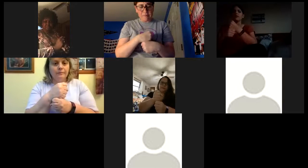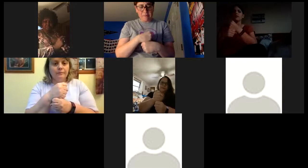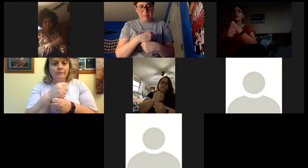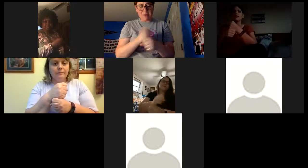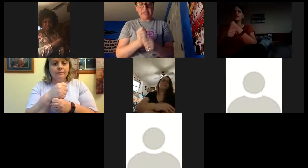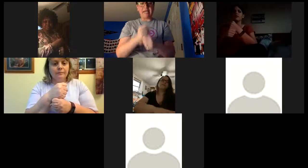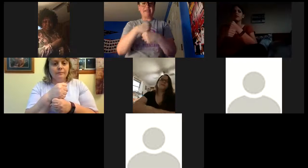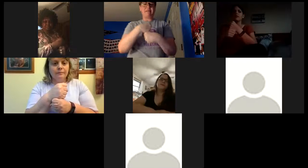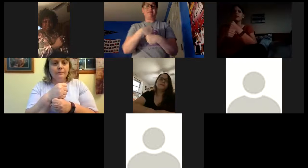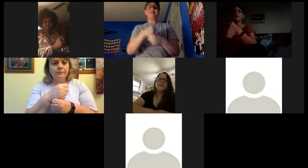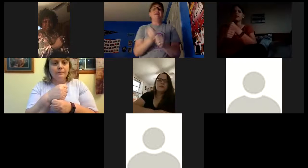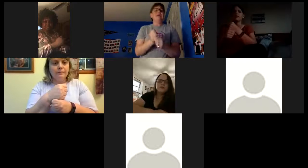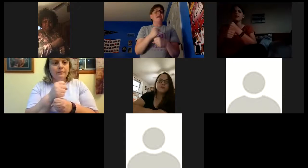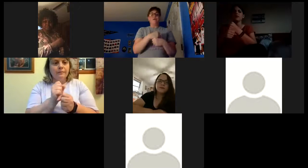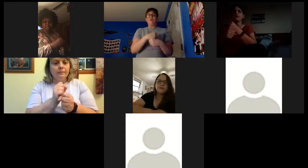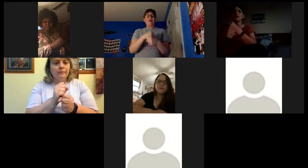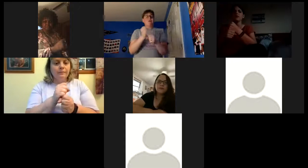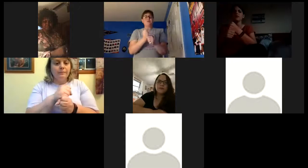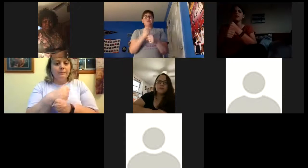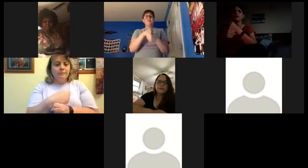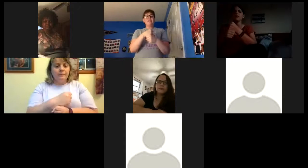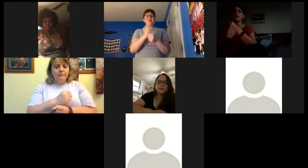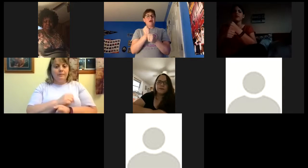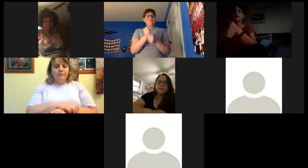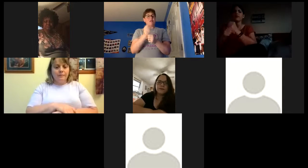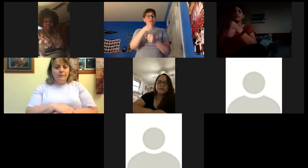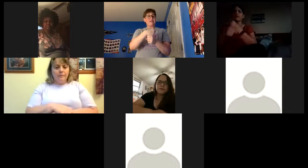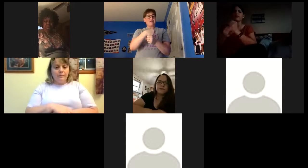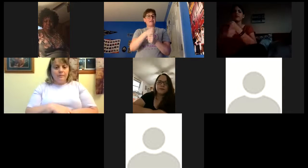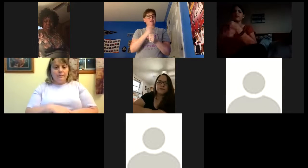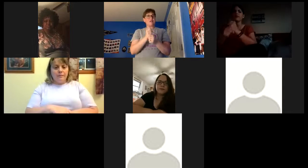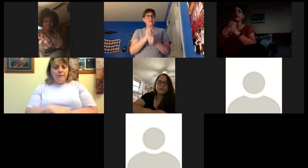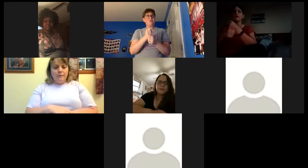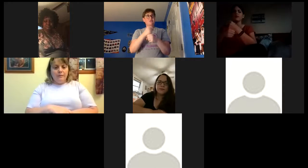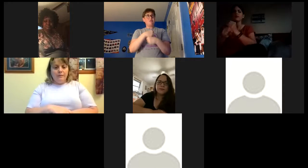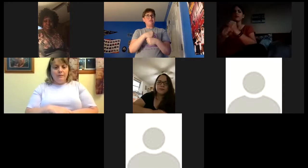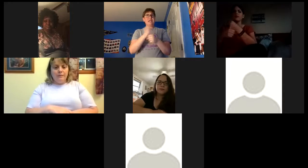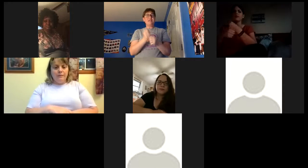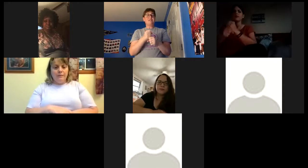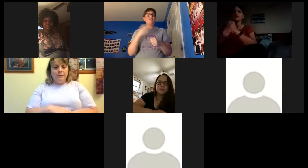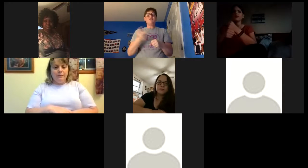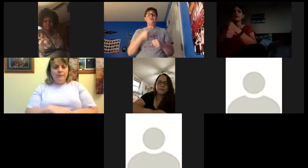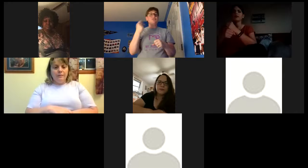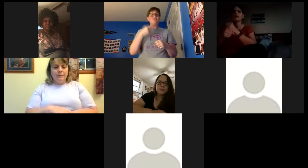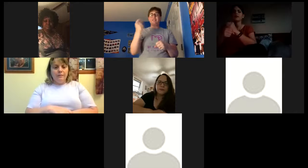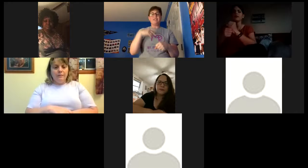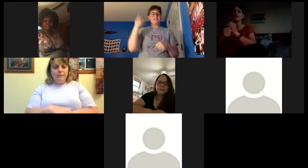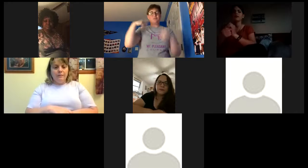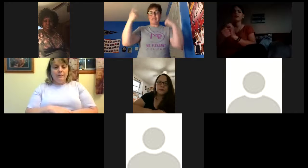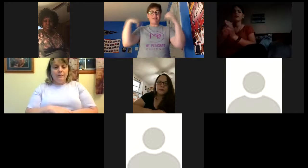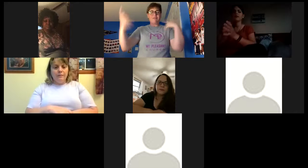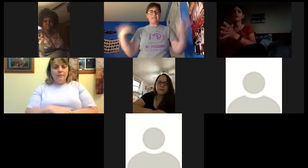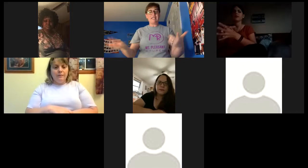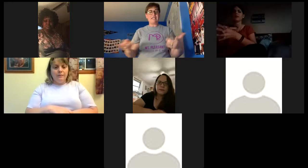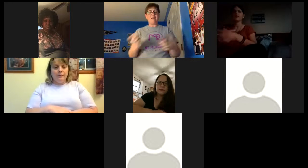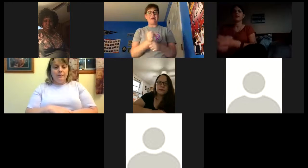to remember. Yes. When I was doing the video, I was trying to think, do I use both hands? You just do things